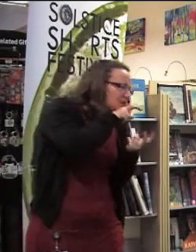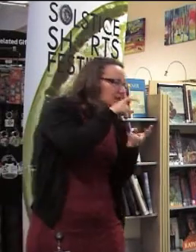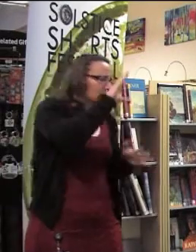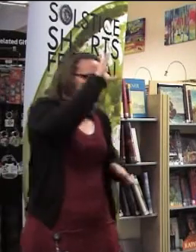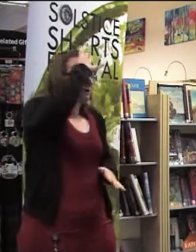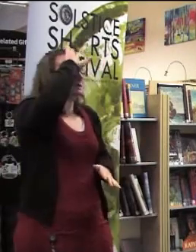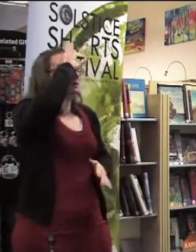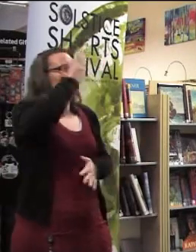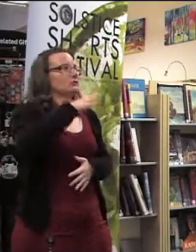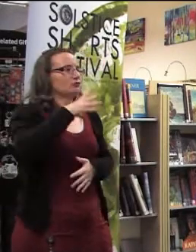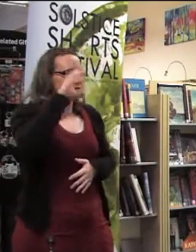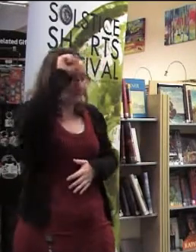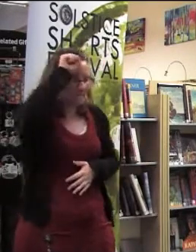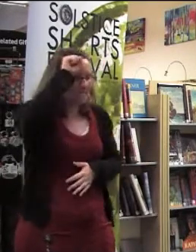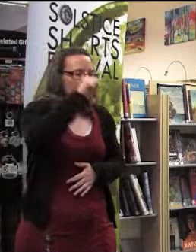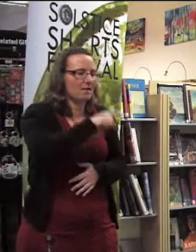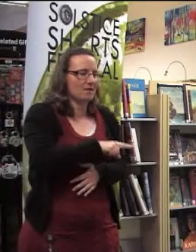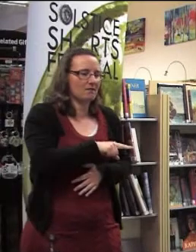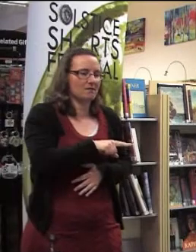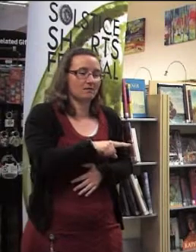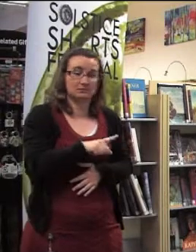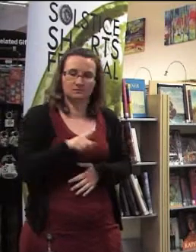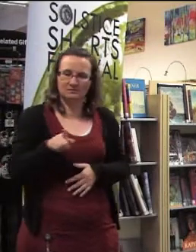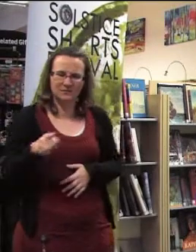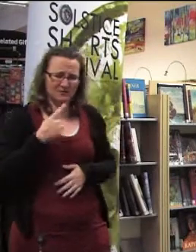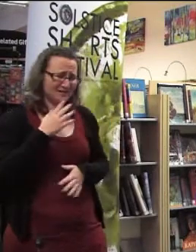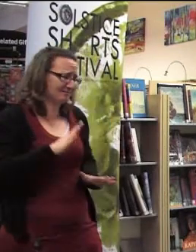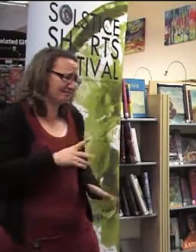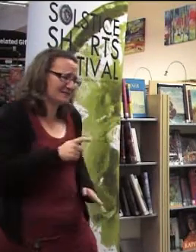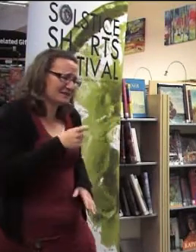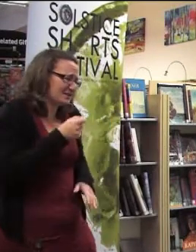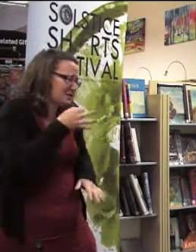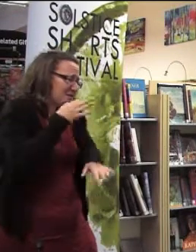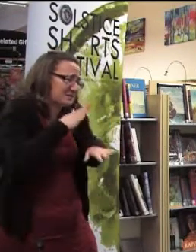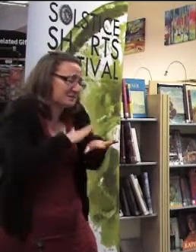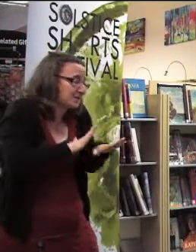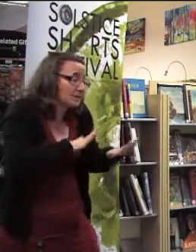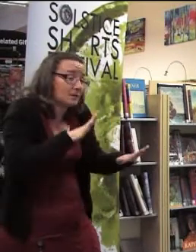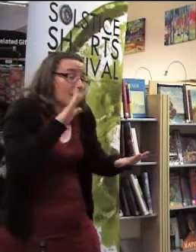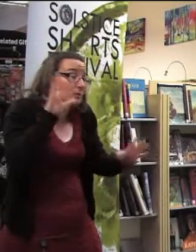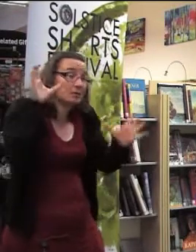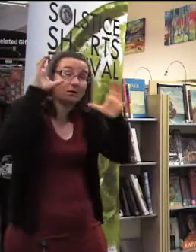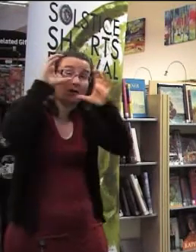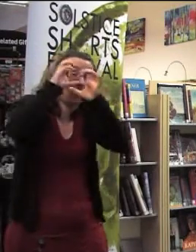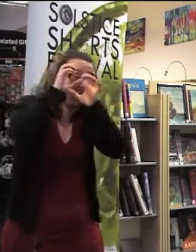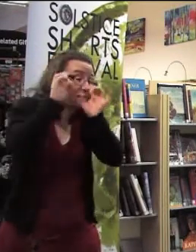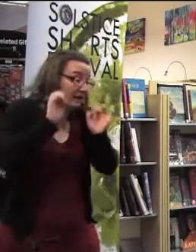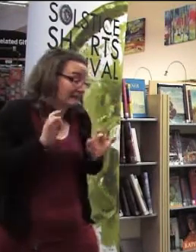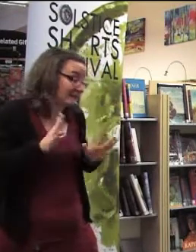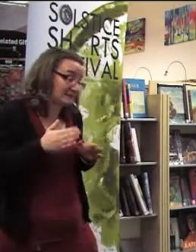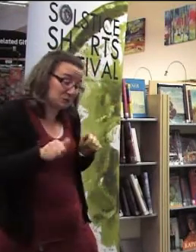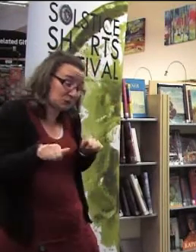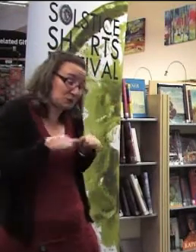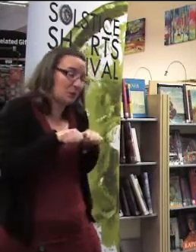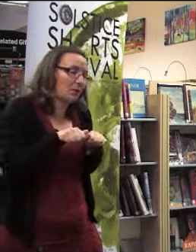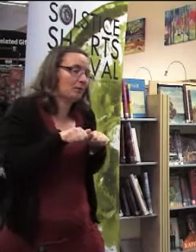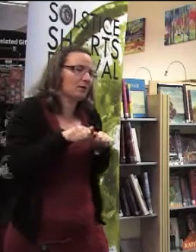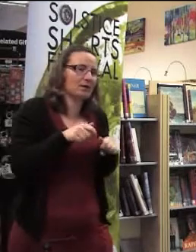It's only a few moments, you said. But I'd swear, even now, that time was different then.